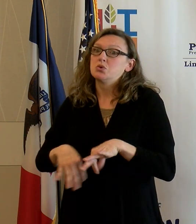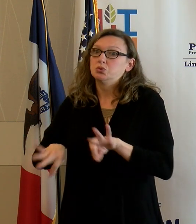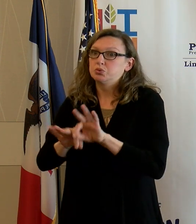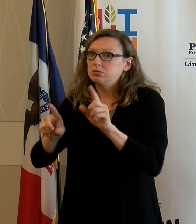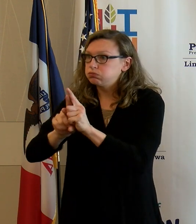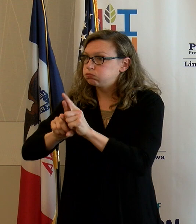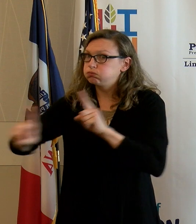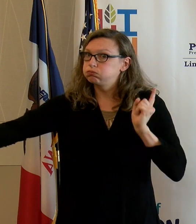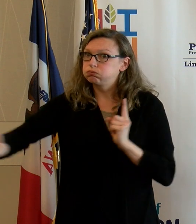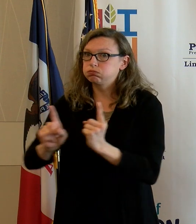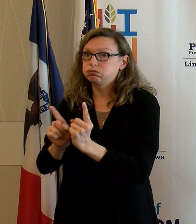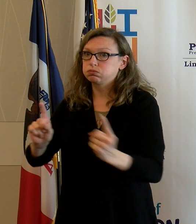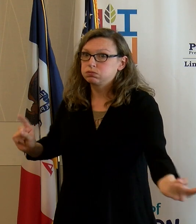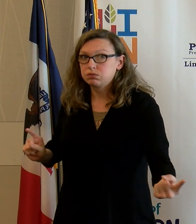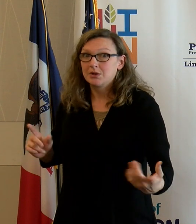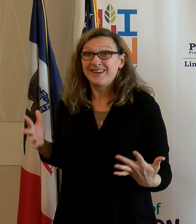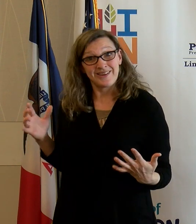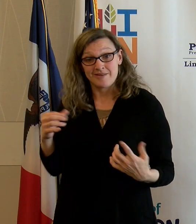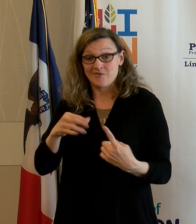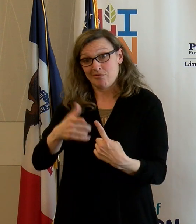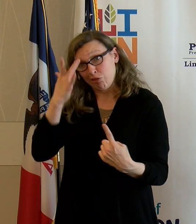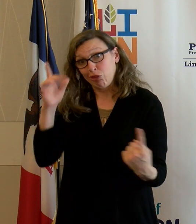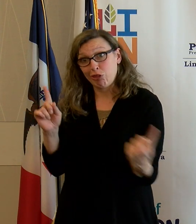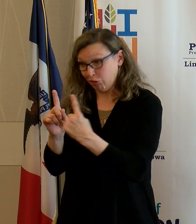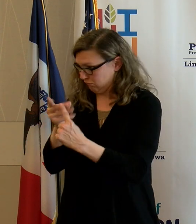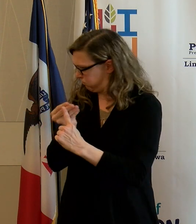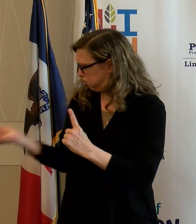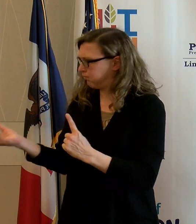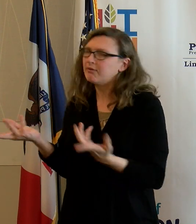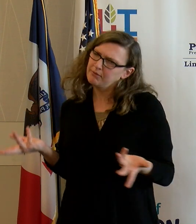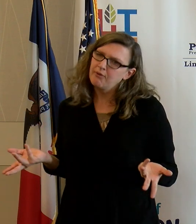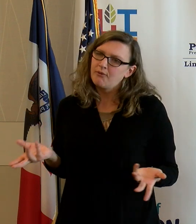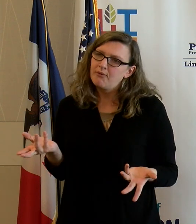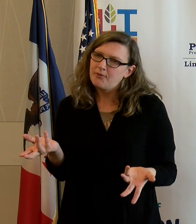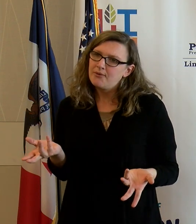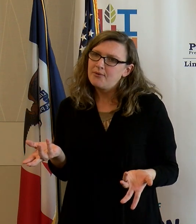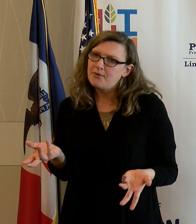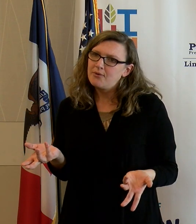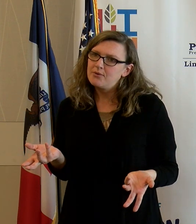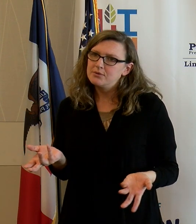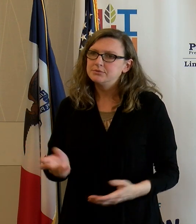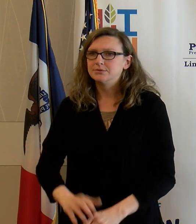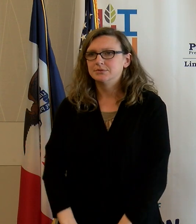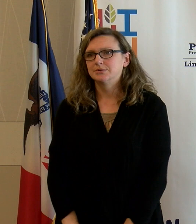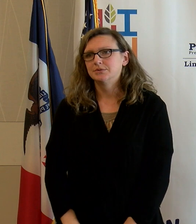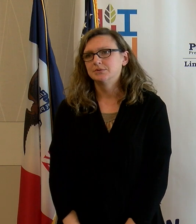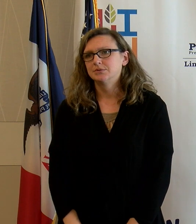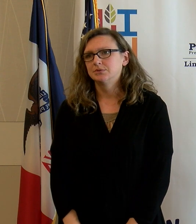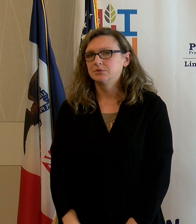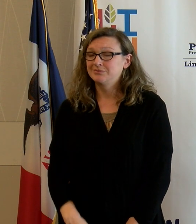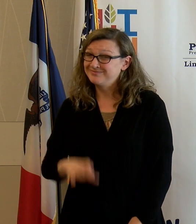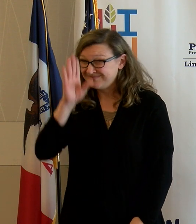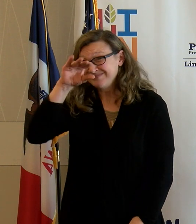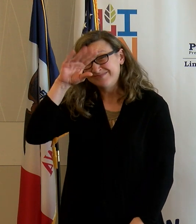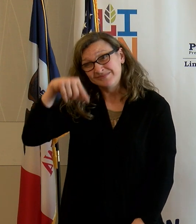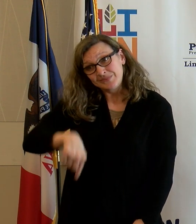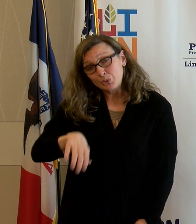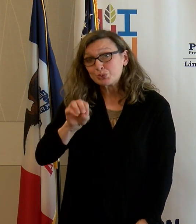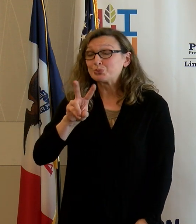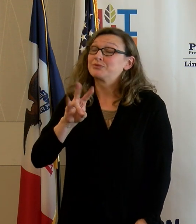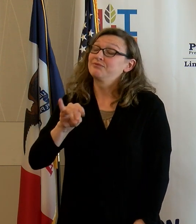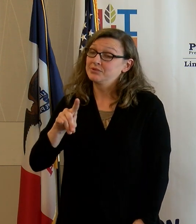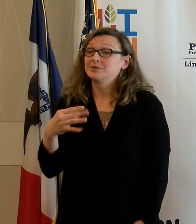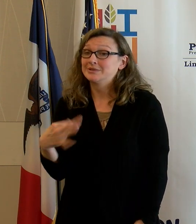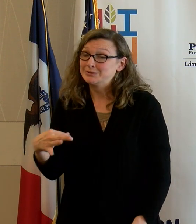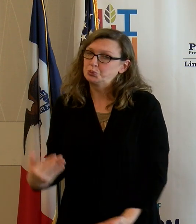among others. It's not like a virus we've ever seen before, and it's so easily transmittable. Symptoms